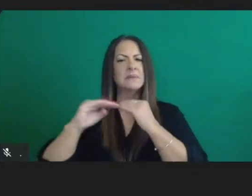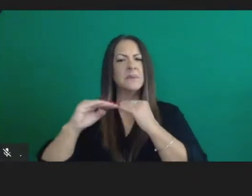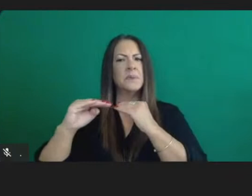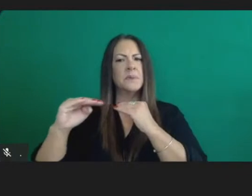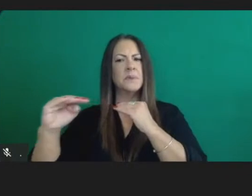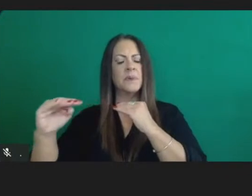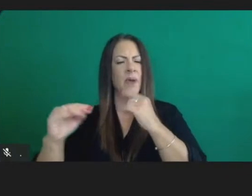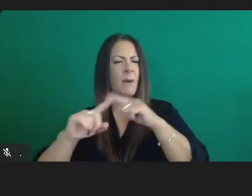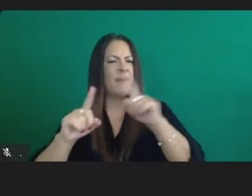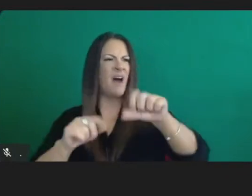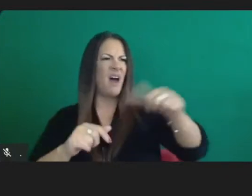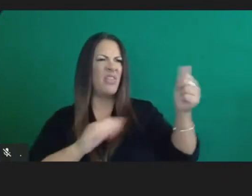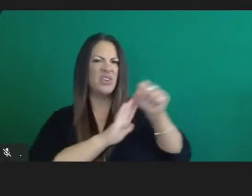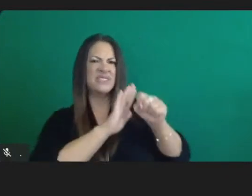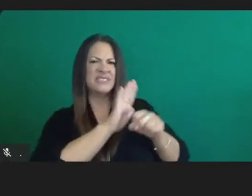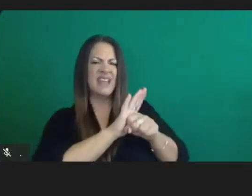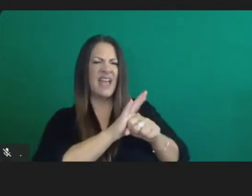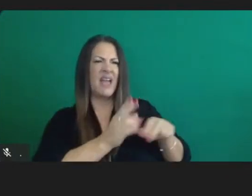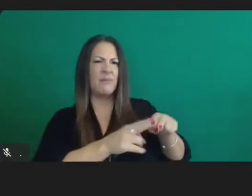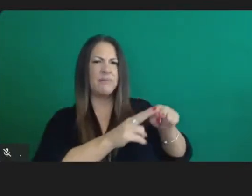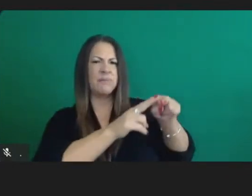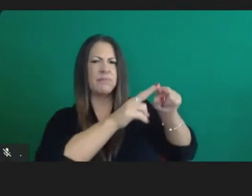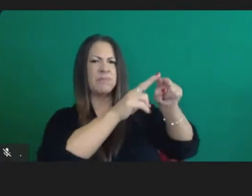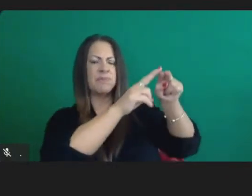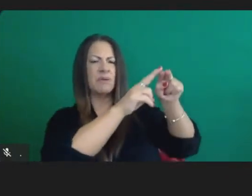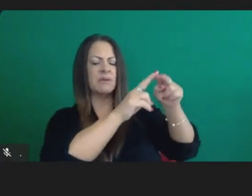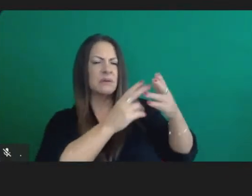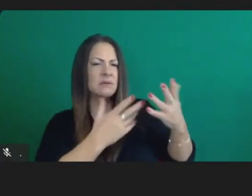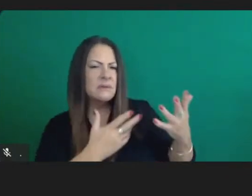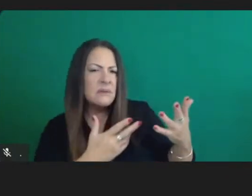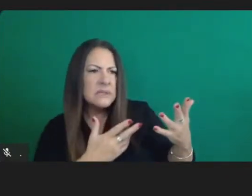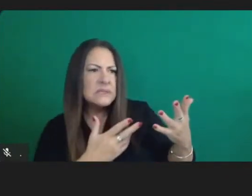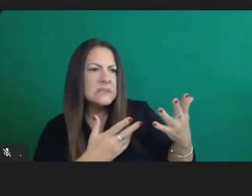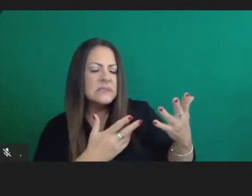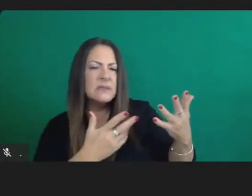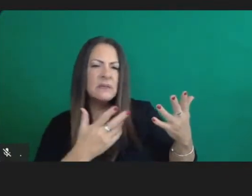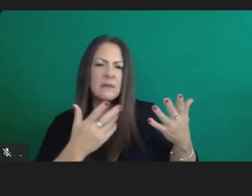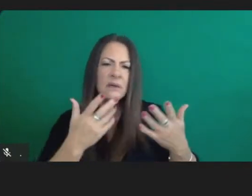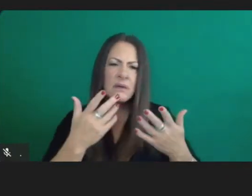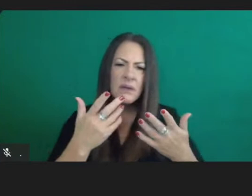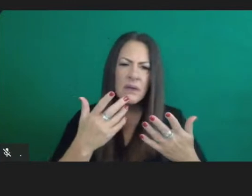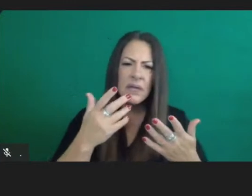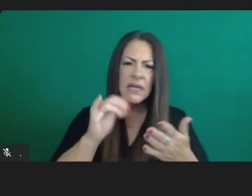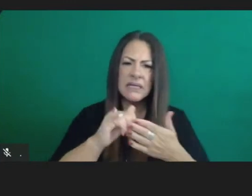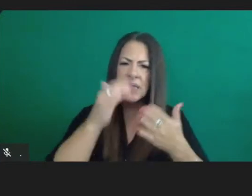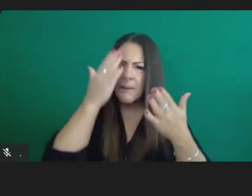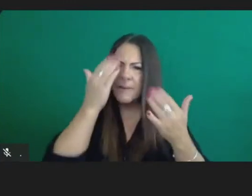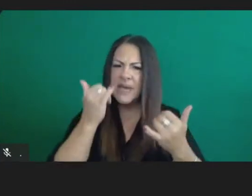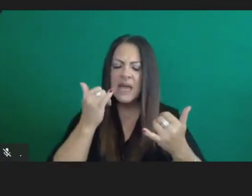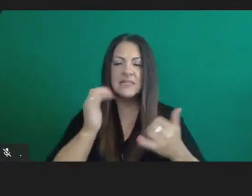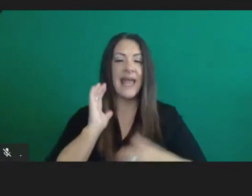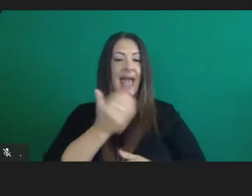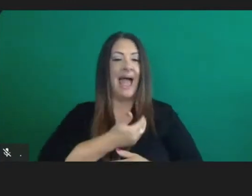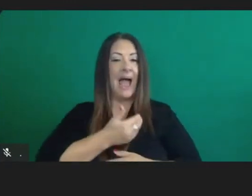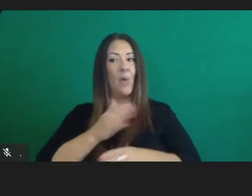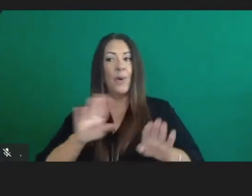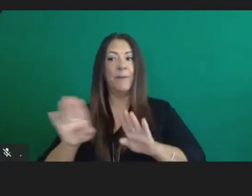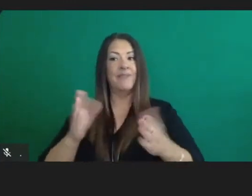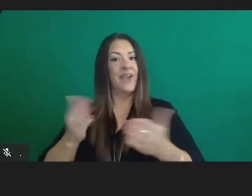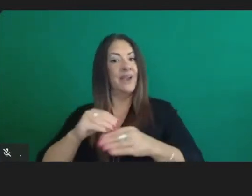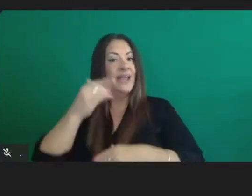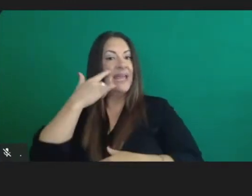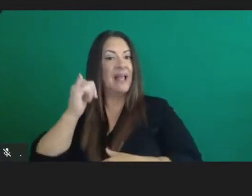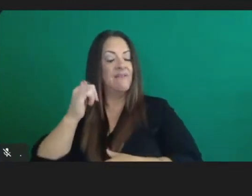other states starting to rise in their number of cases. Is it that the behavior here in California